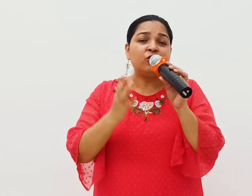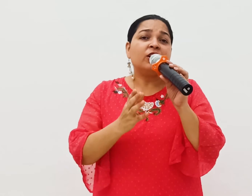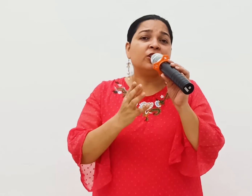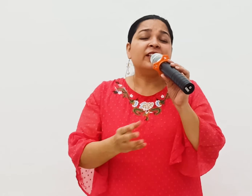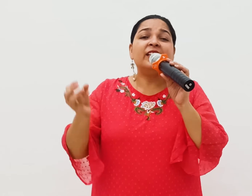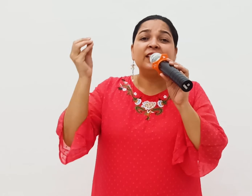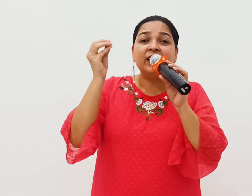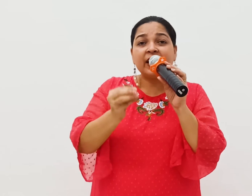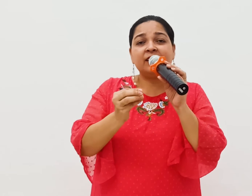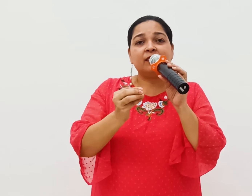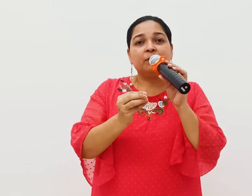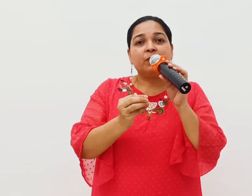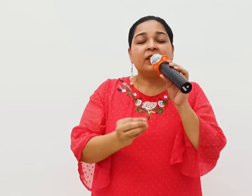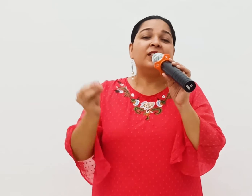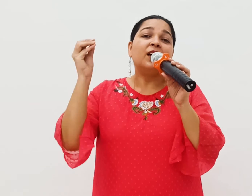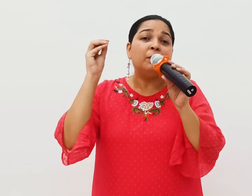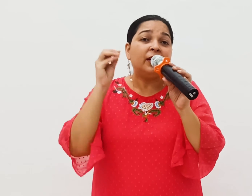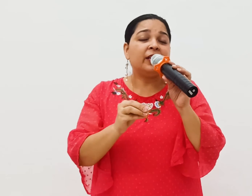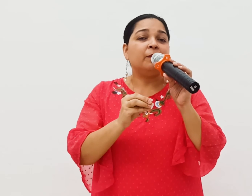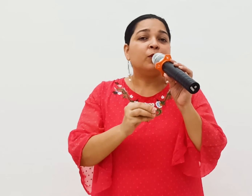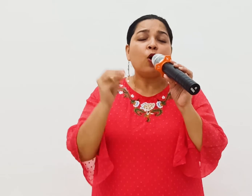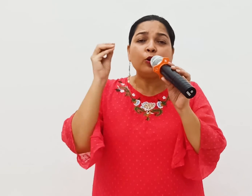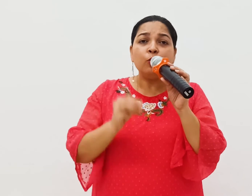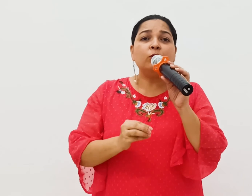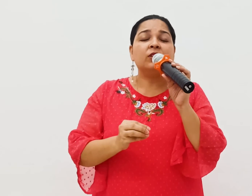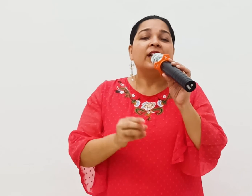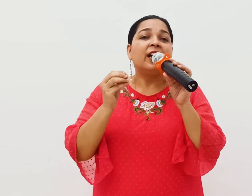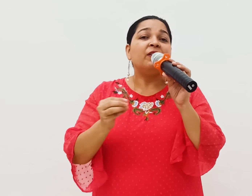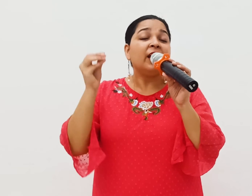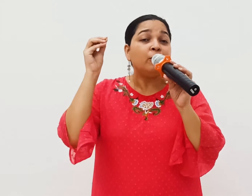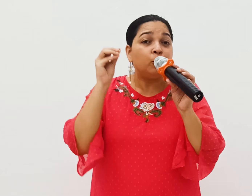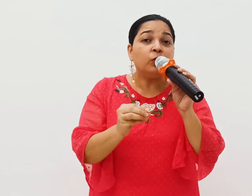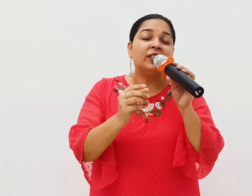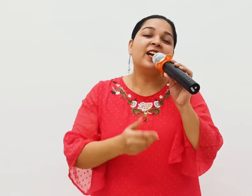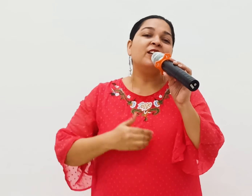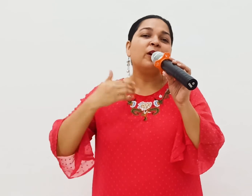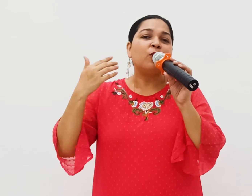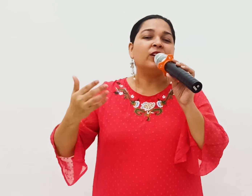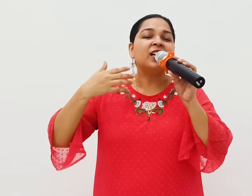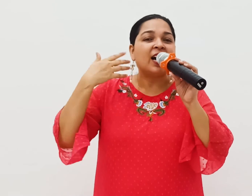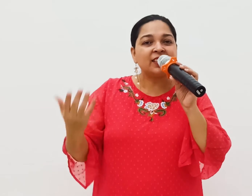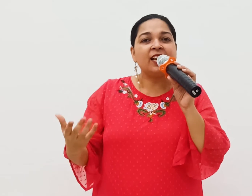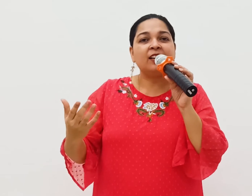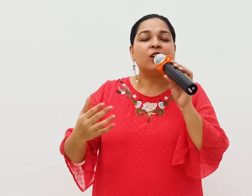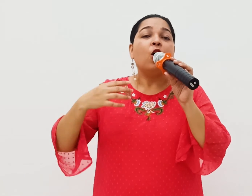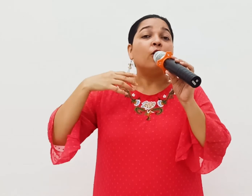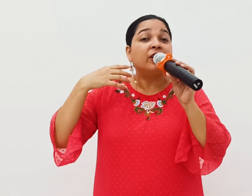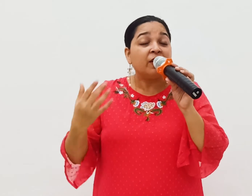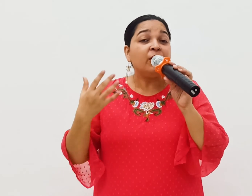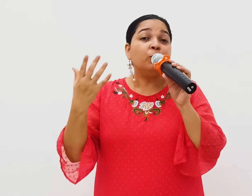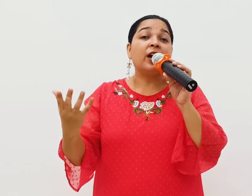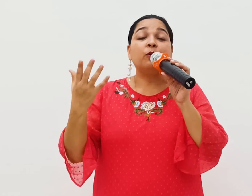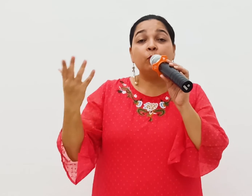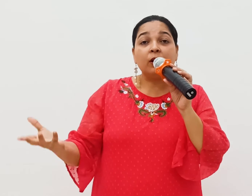every instruction, there is grace, there is ability. God knows that we can do this. That is why God is asking us